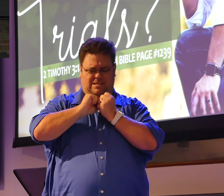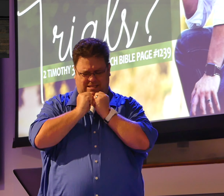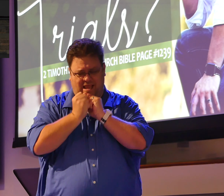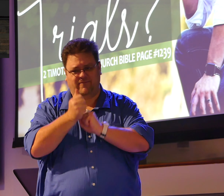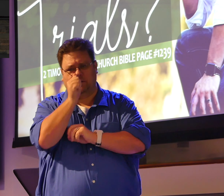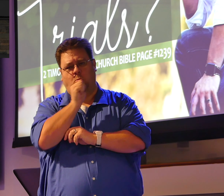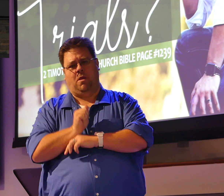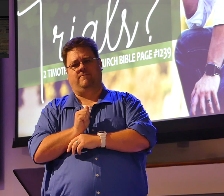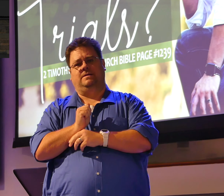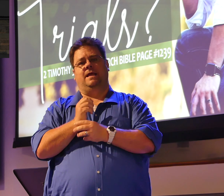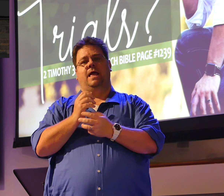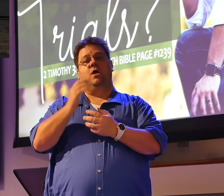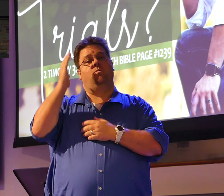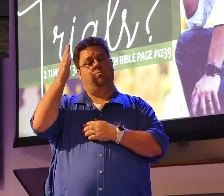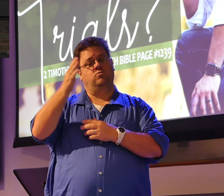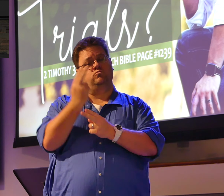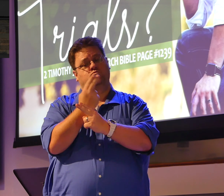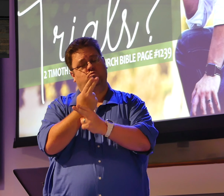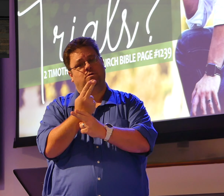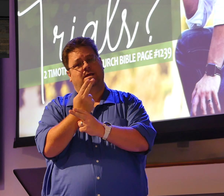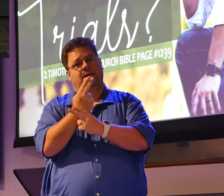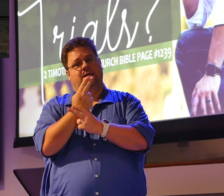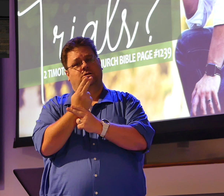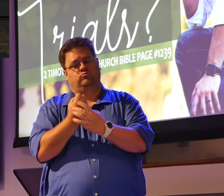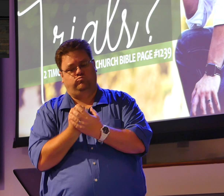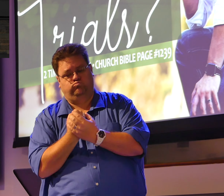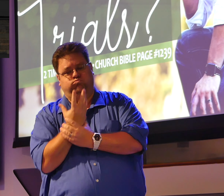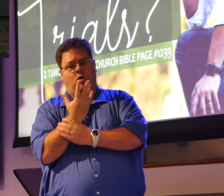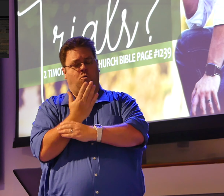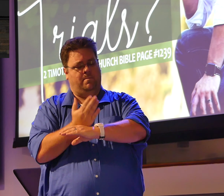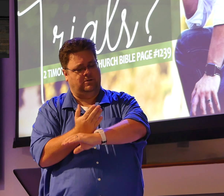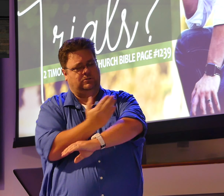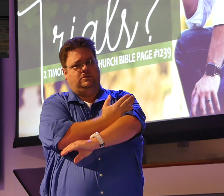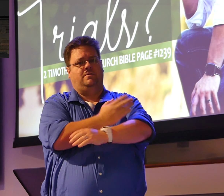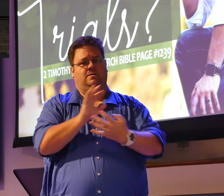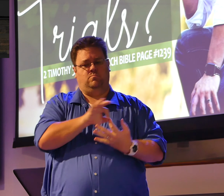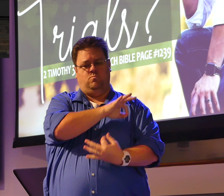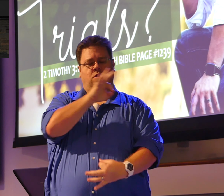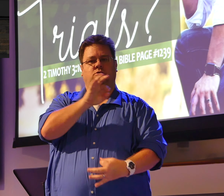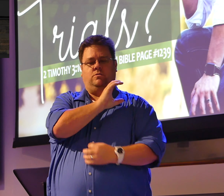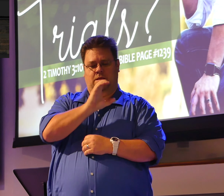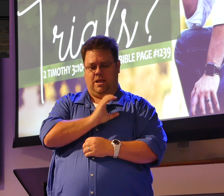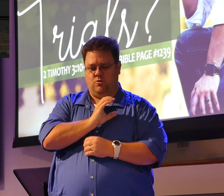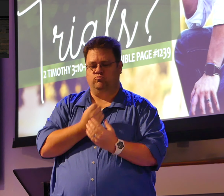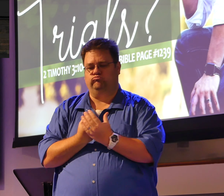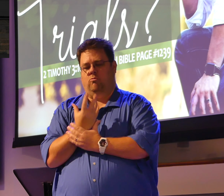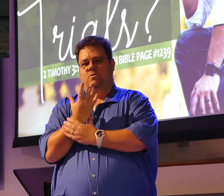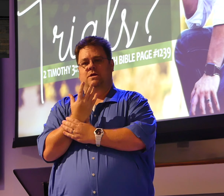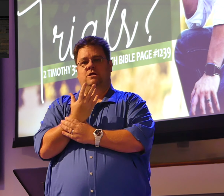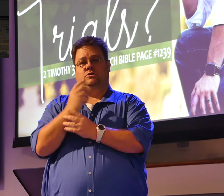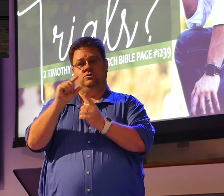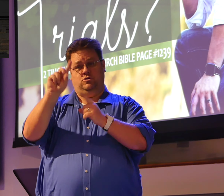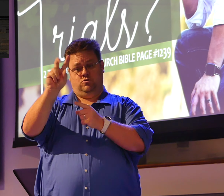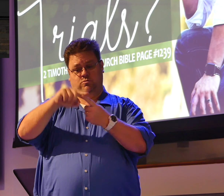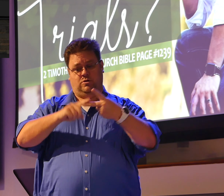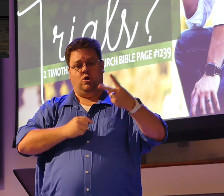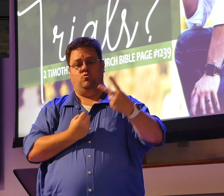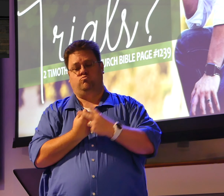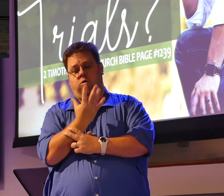use suffering and God will use problems to develop spiritual character in us, to change us, to grow and change. Remember